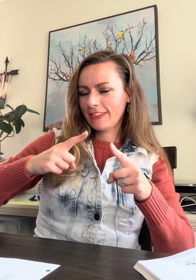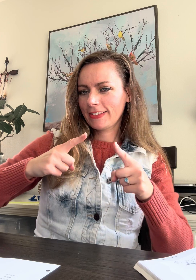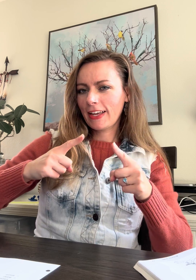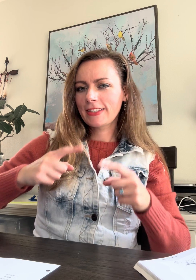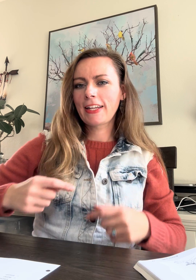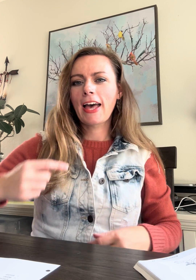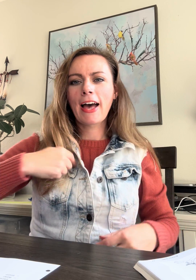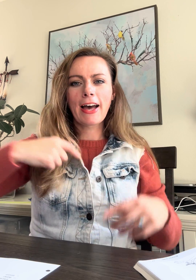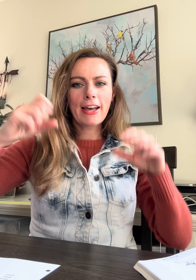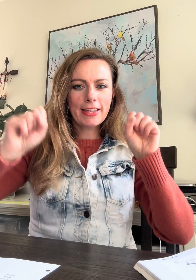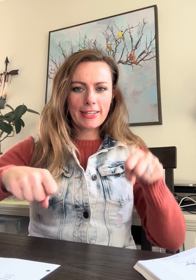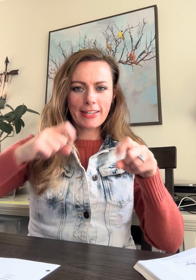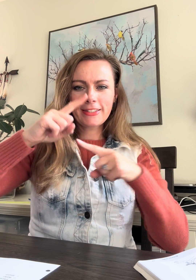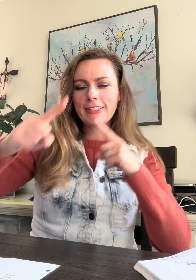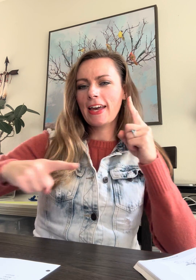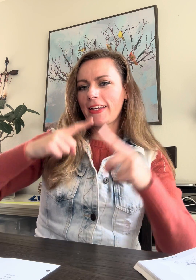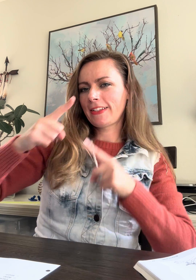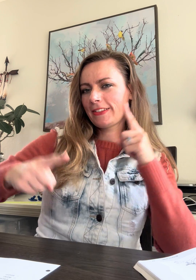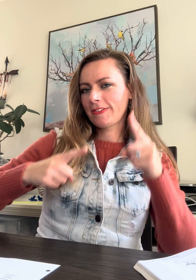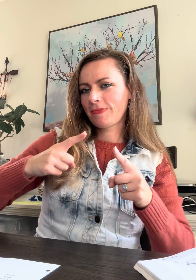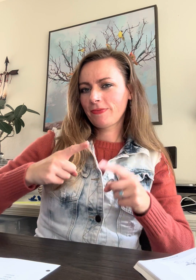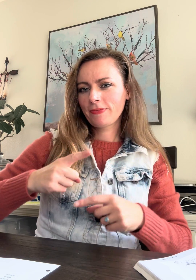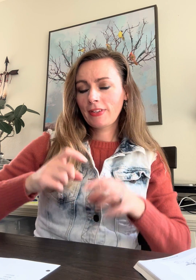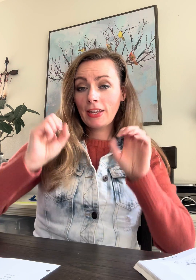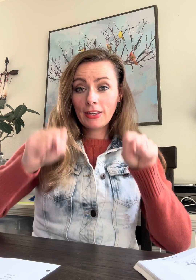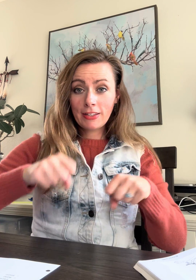I said, I can sign.